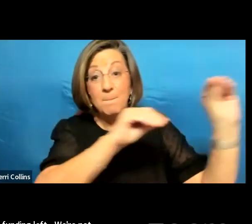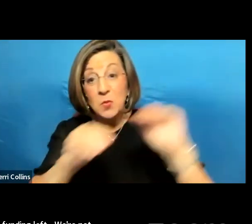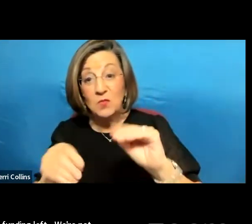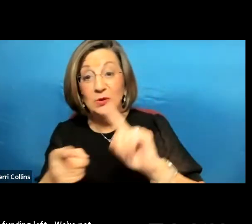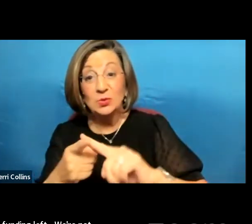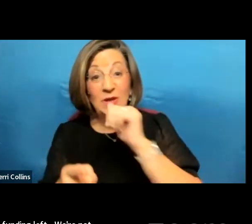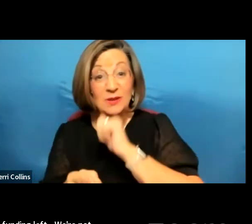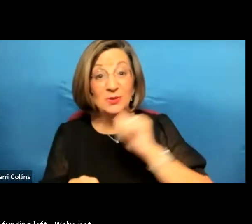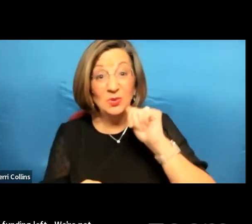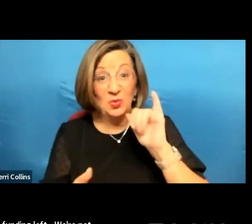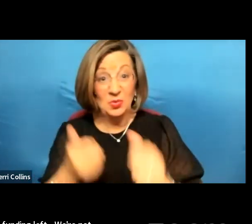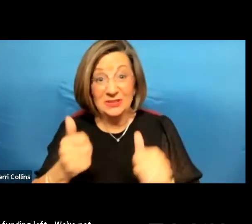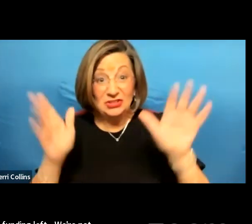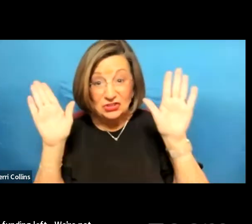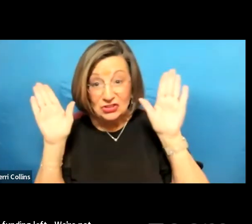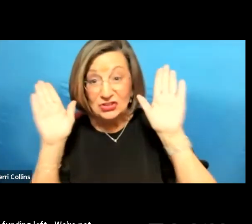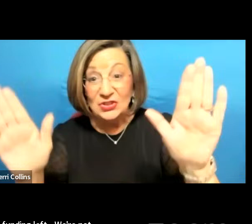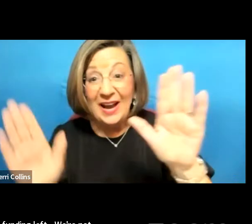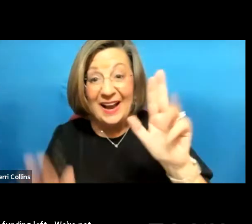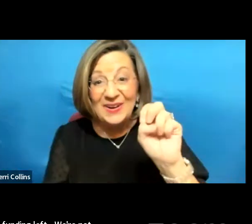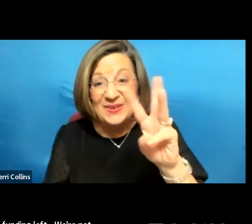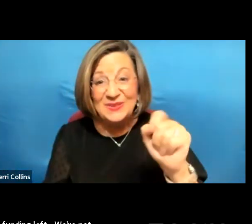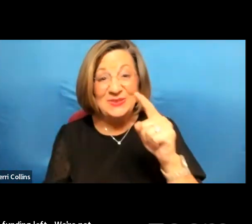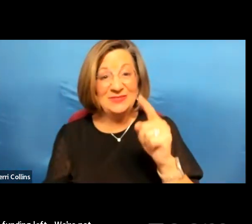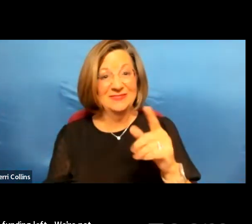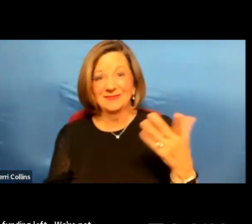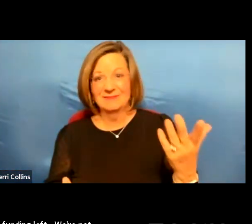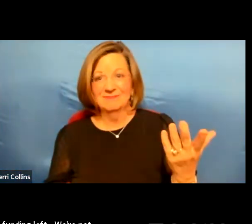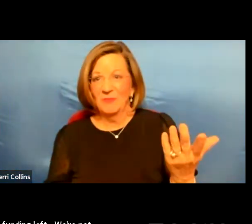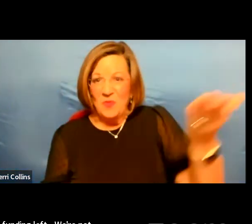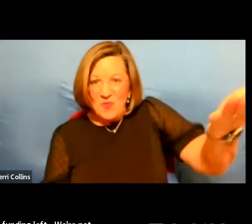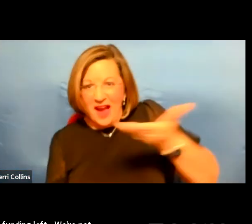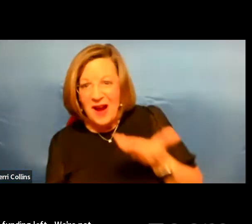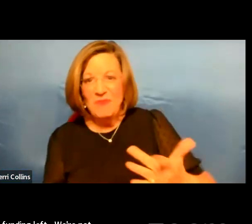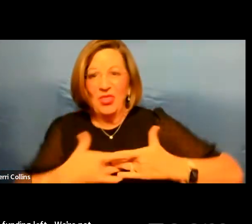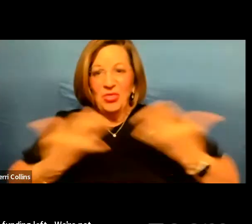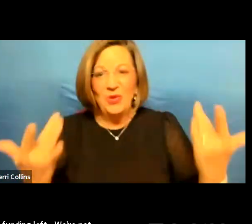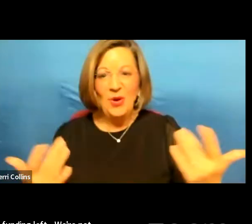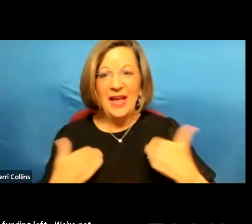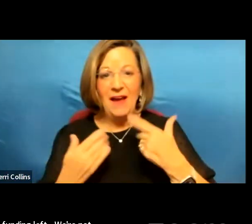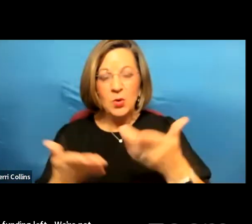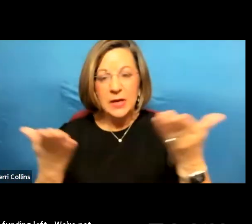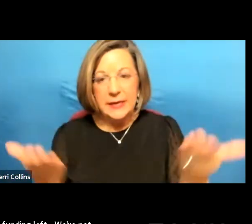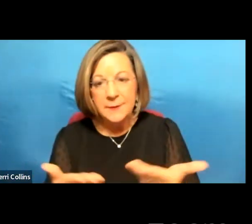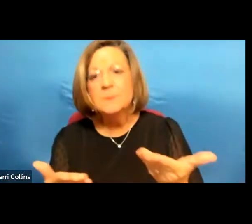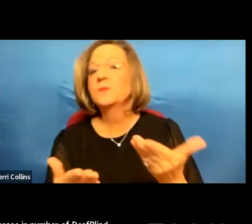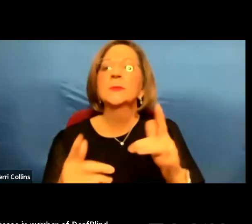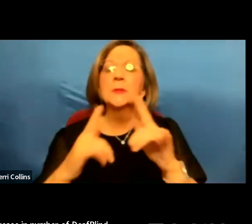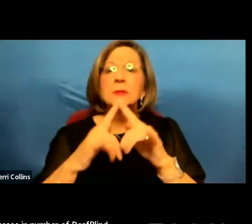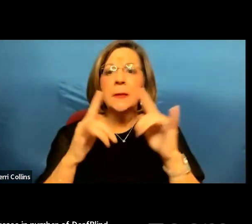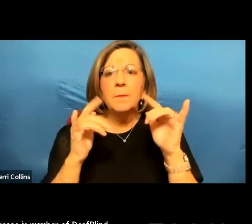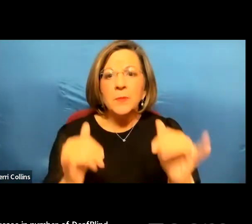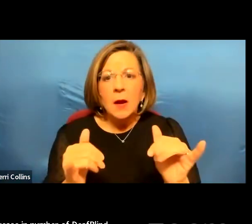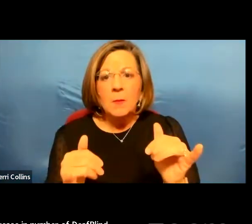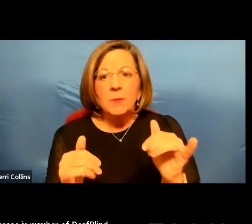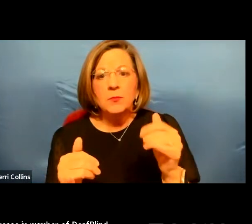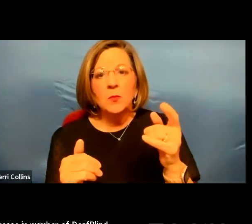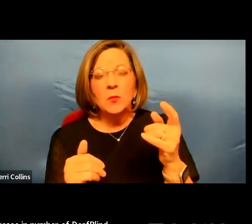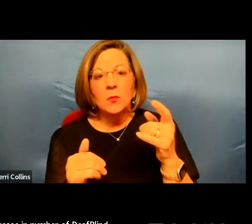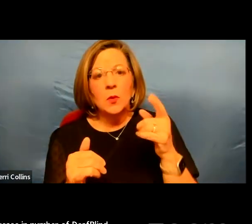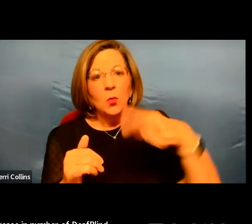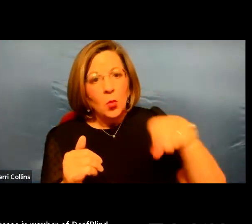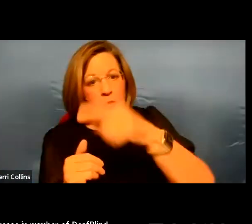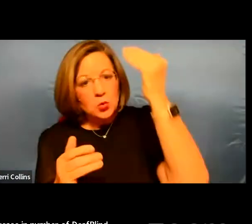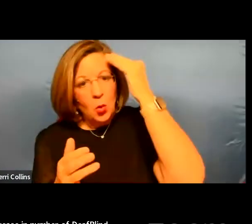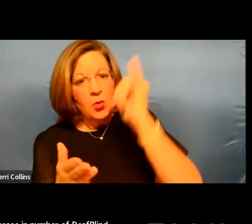the increase in number of deafblind people who are moving here, which is great news. We welcome all of them and we're thrilled to have